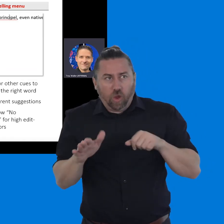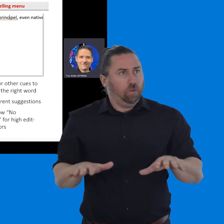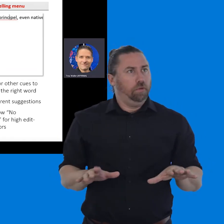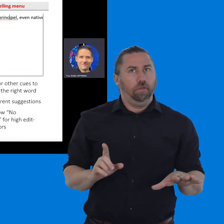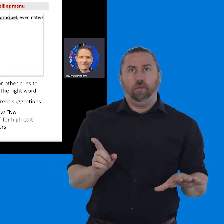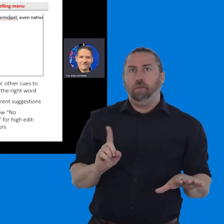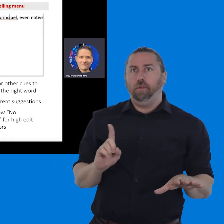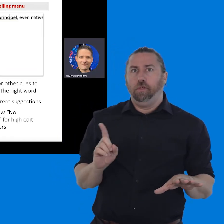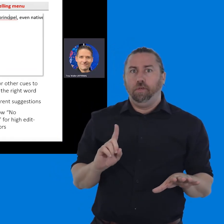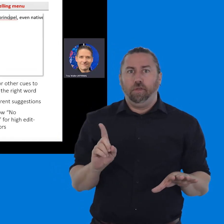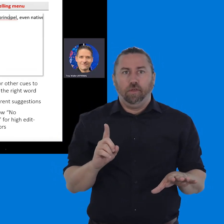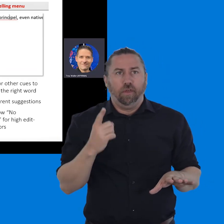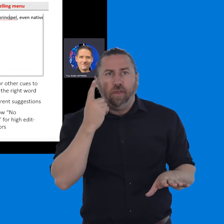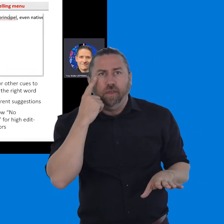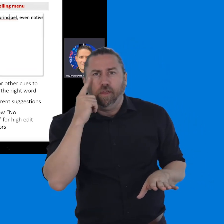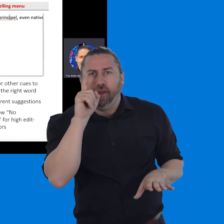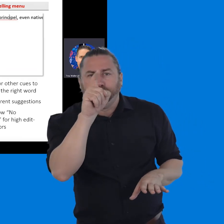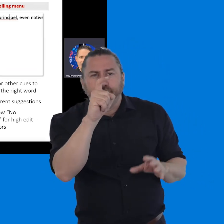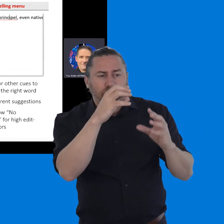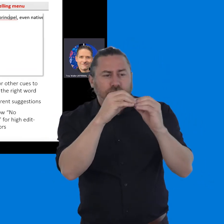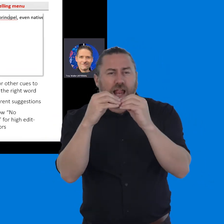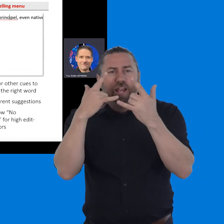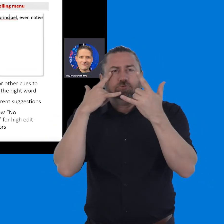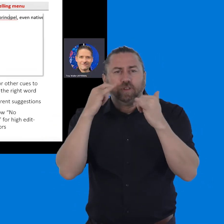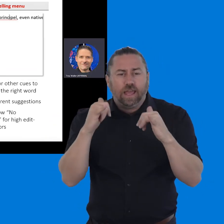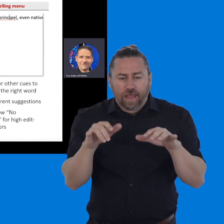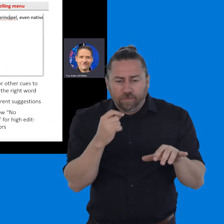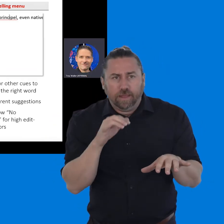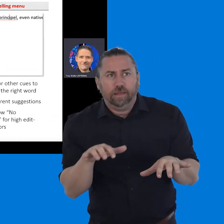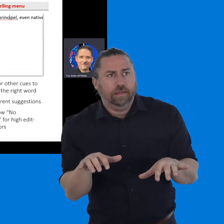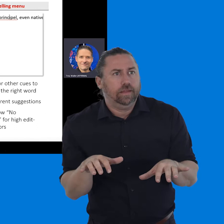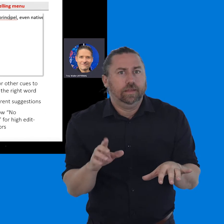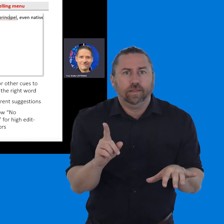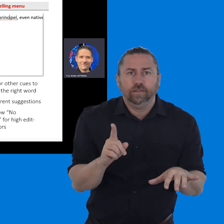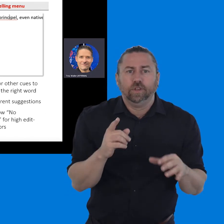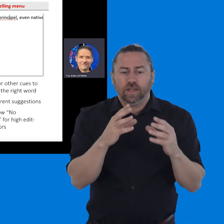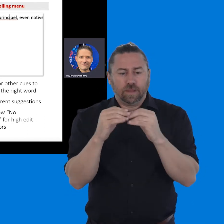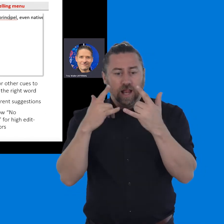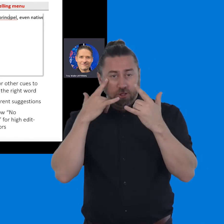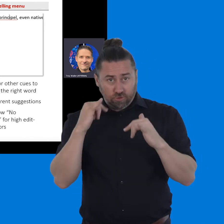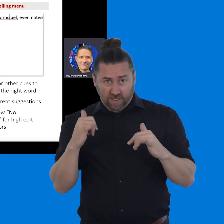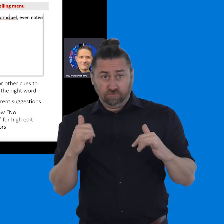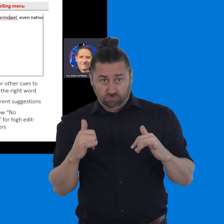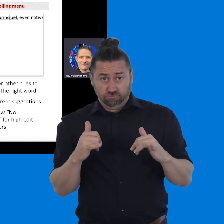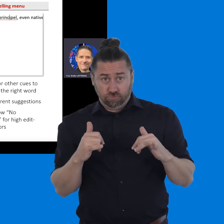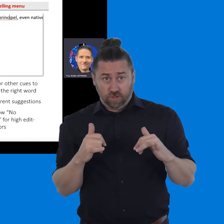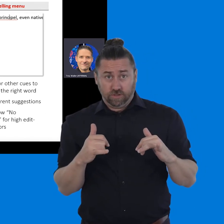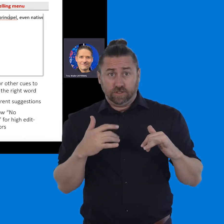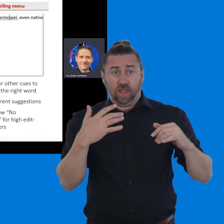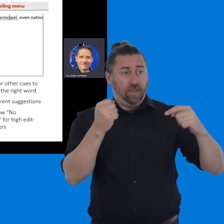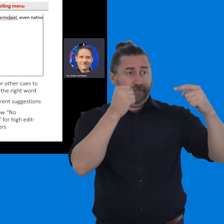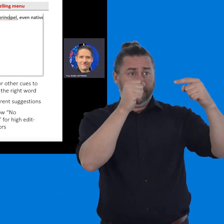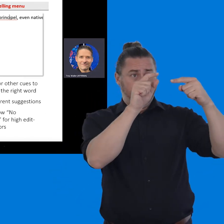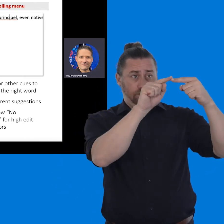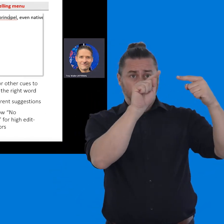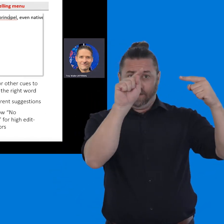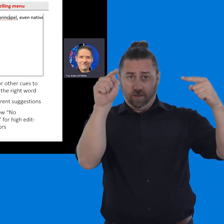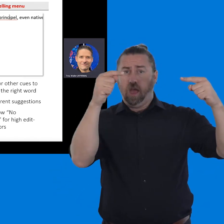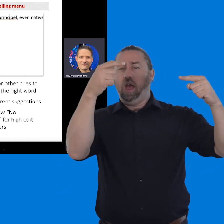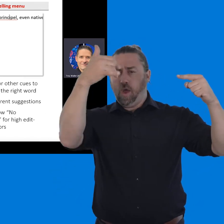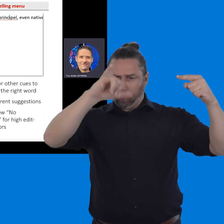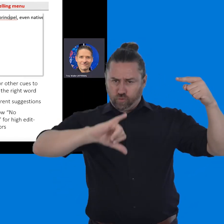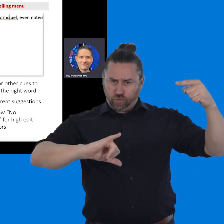at some of the challenges students face when trying to spell check a document. So spelling check software typically shows a list of